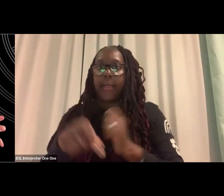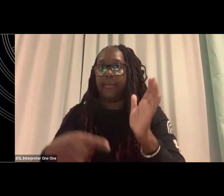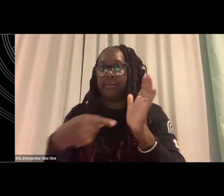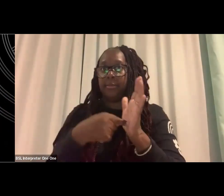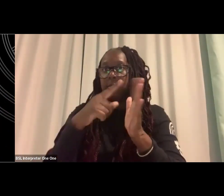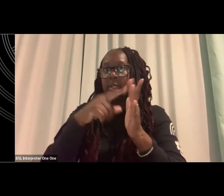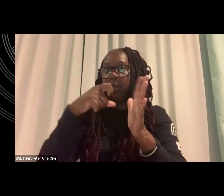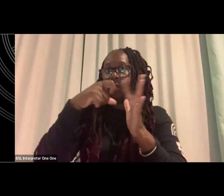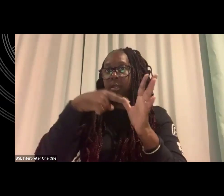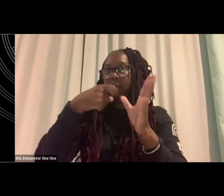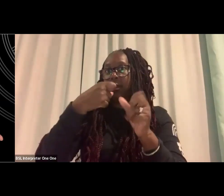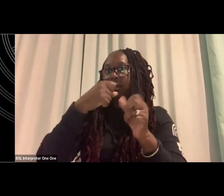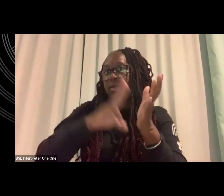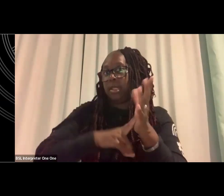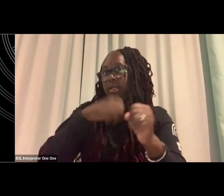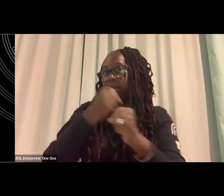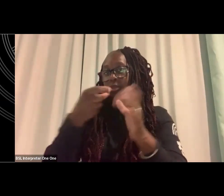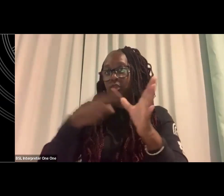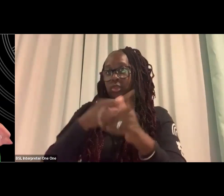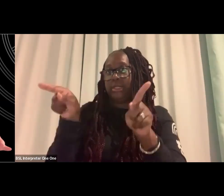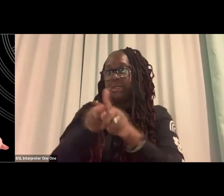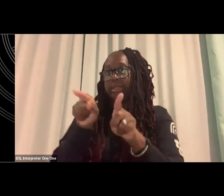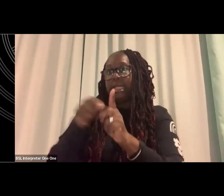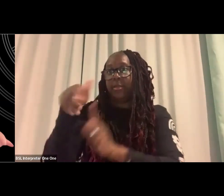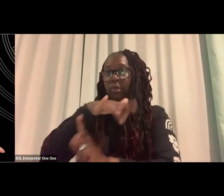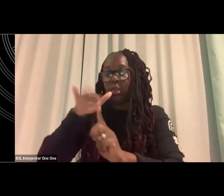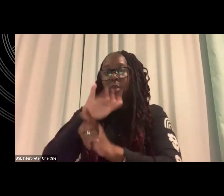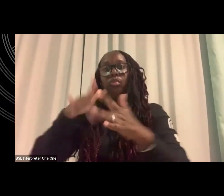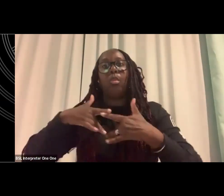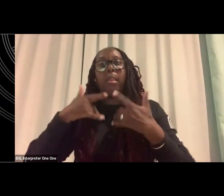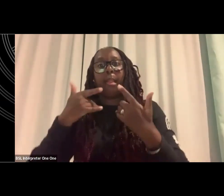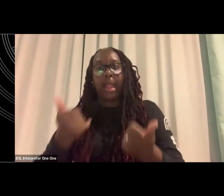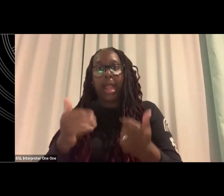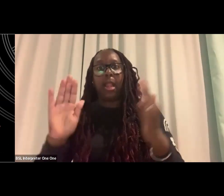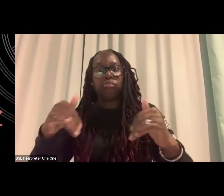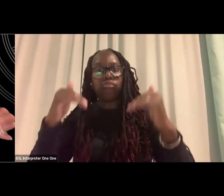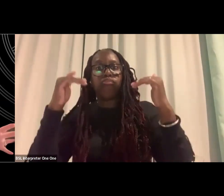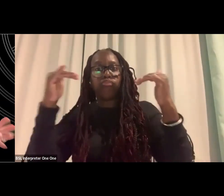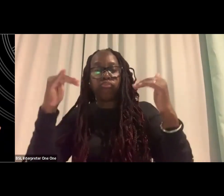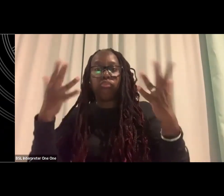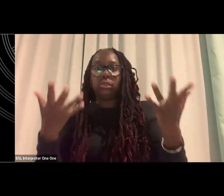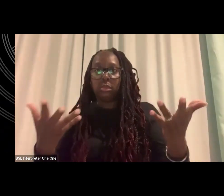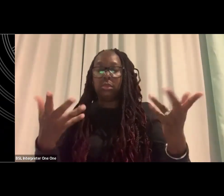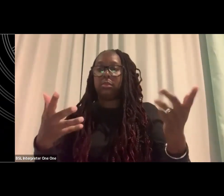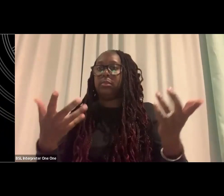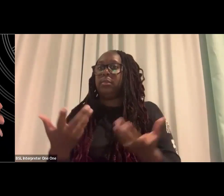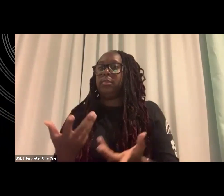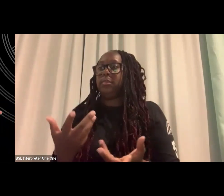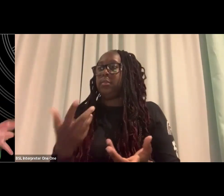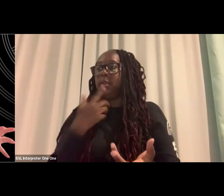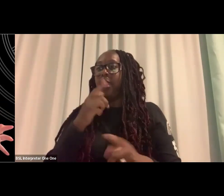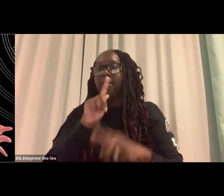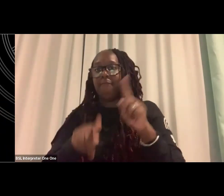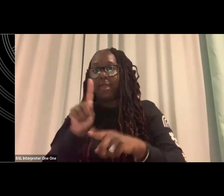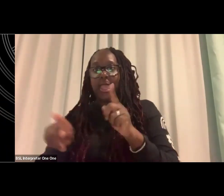broadly would encompass the social determinants of health, which have a high degree of resonance with the very